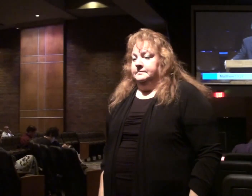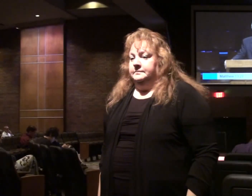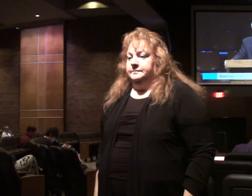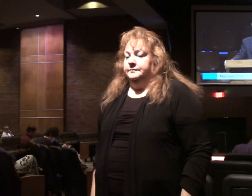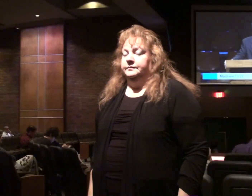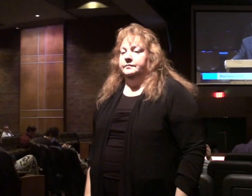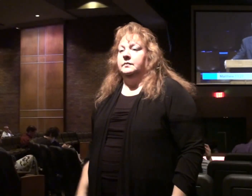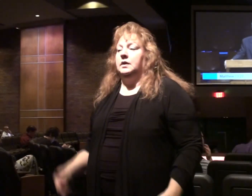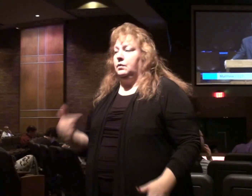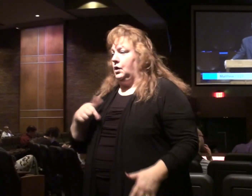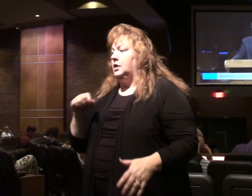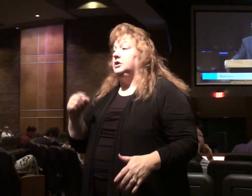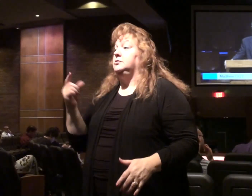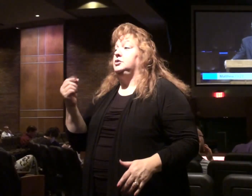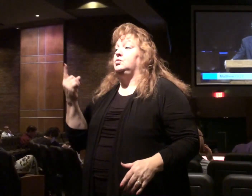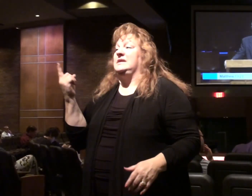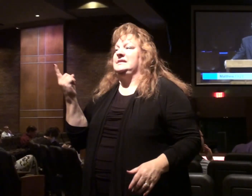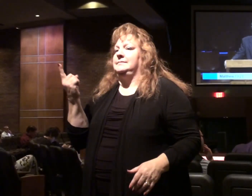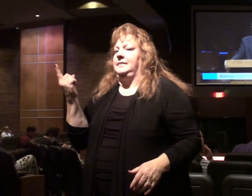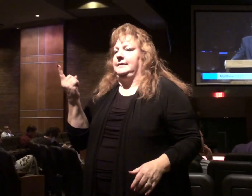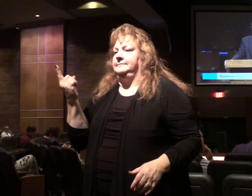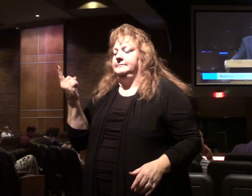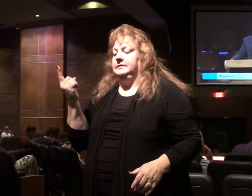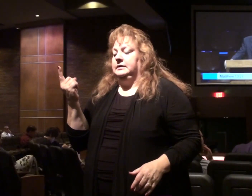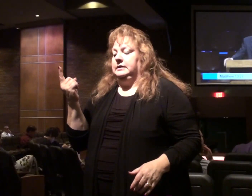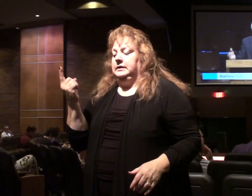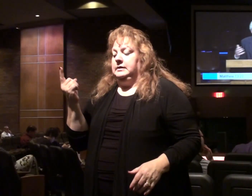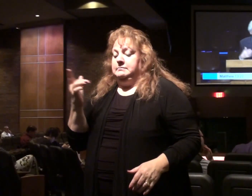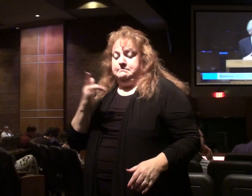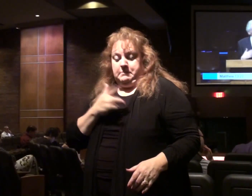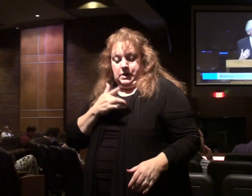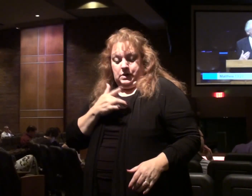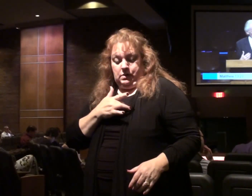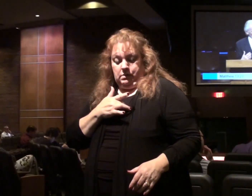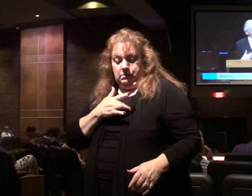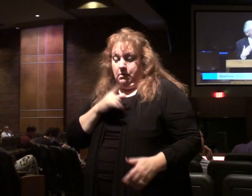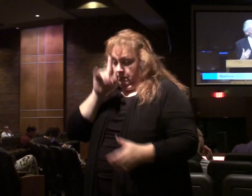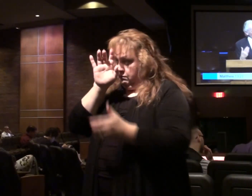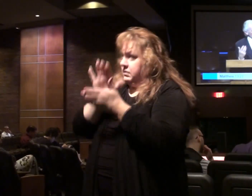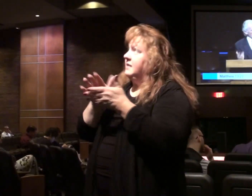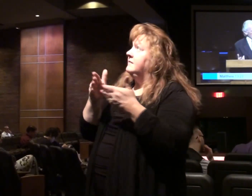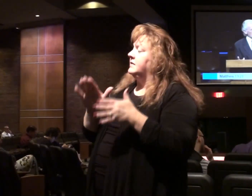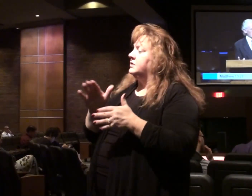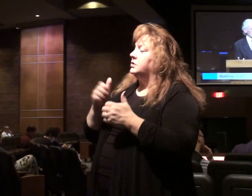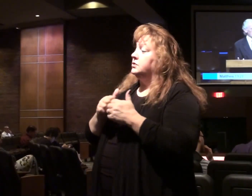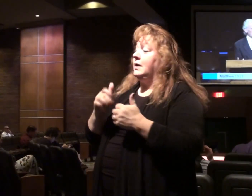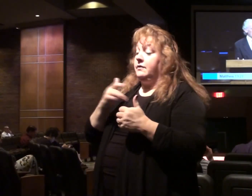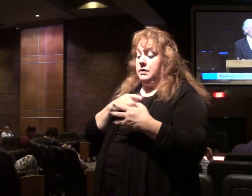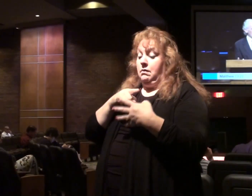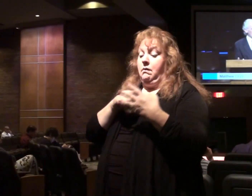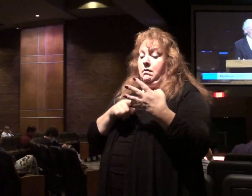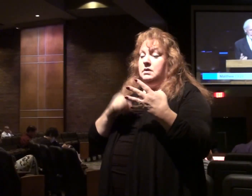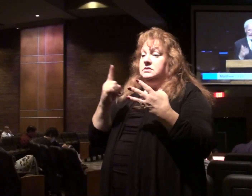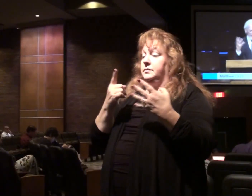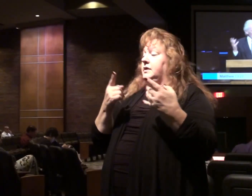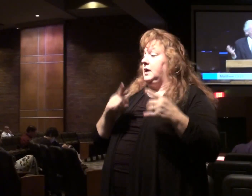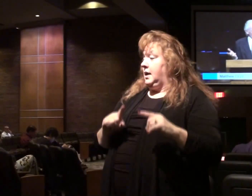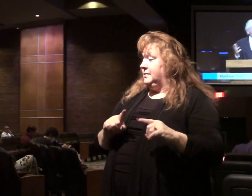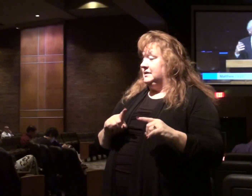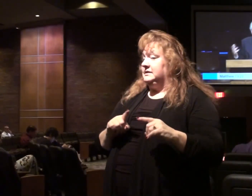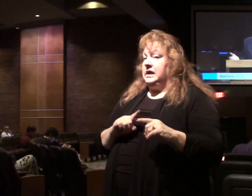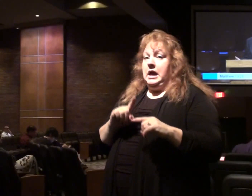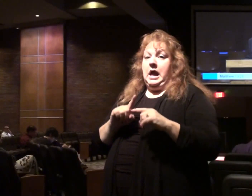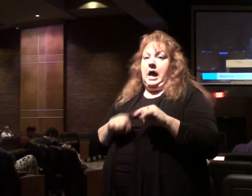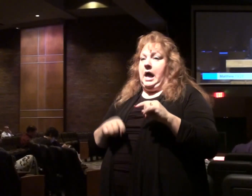But we all should be producing if we have hearts that have belief. So every heart produces. And again, I